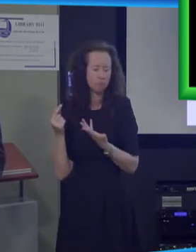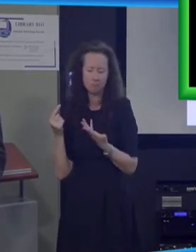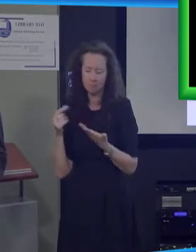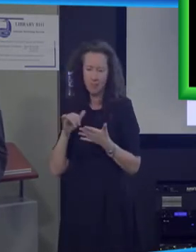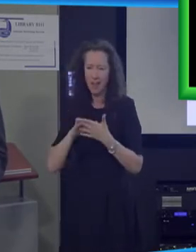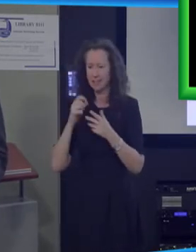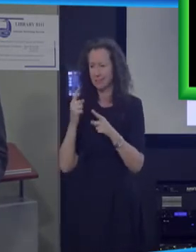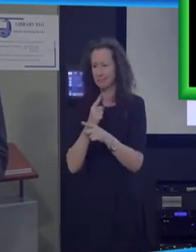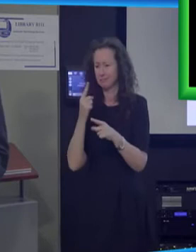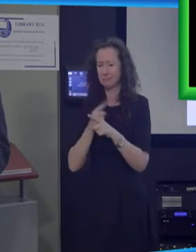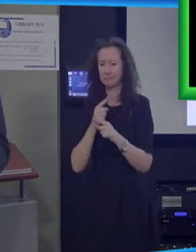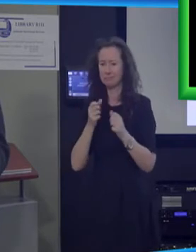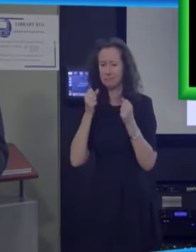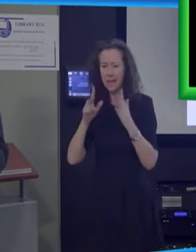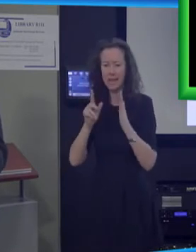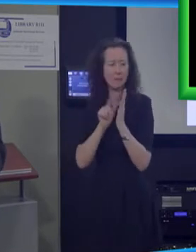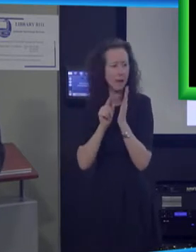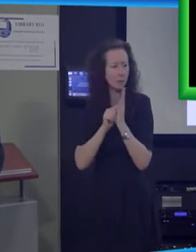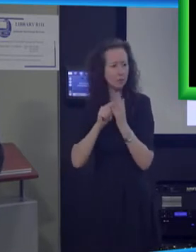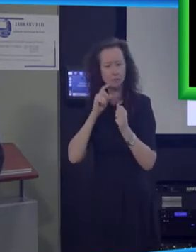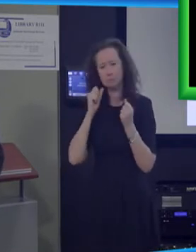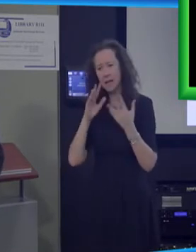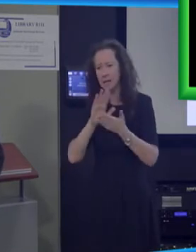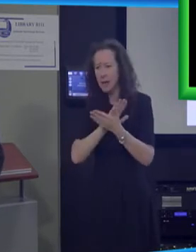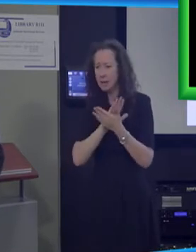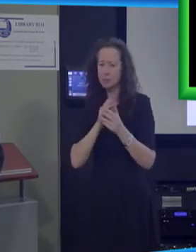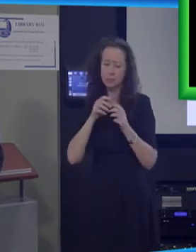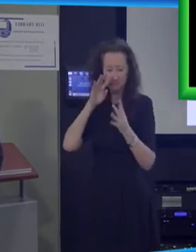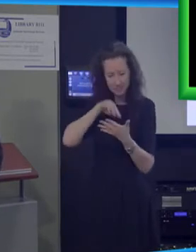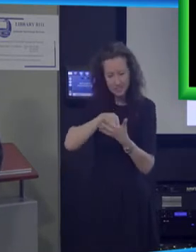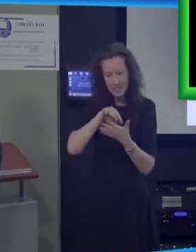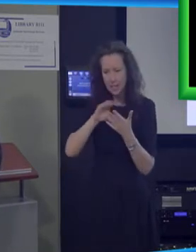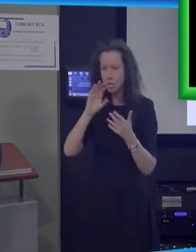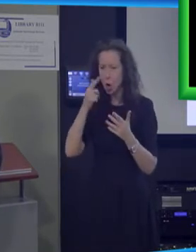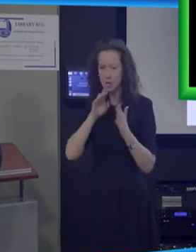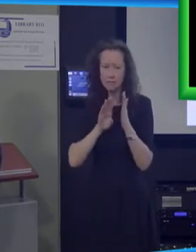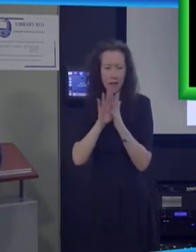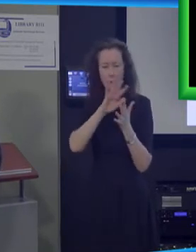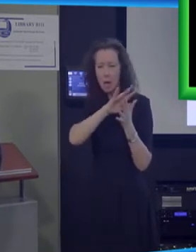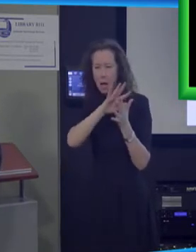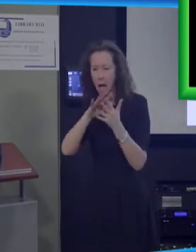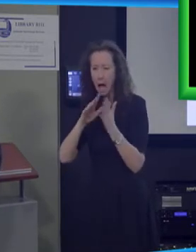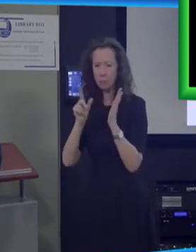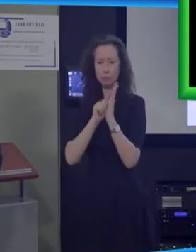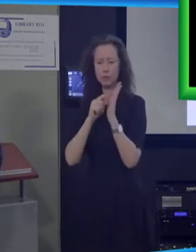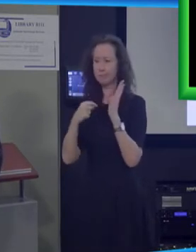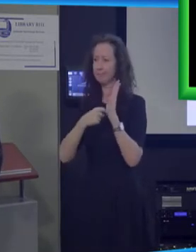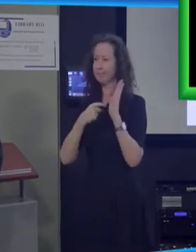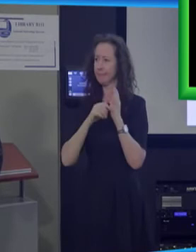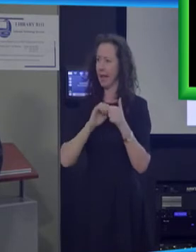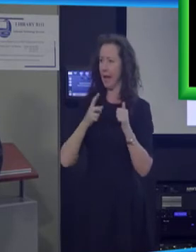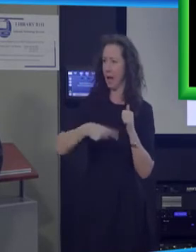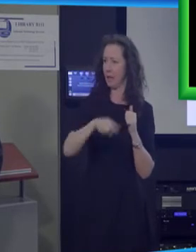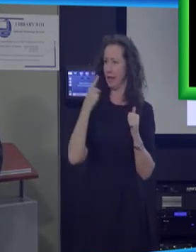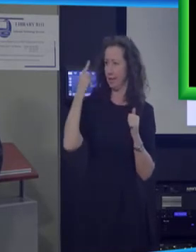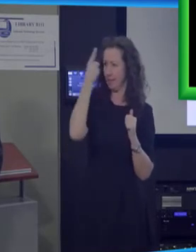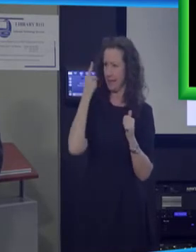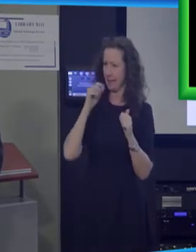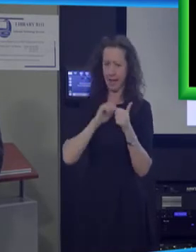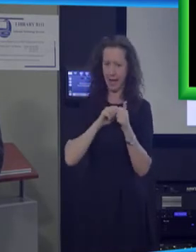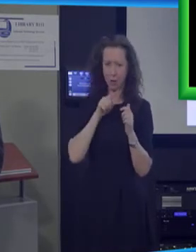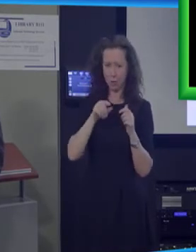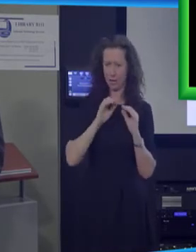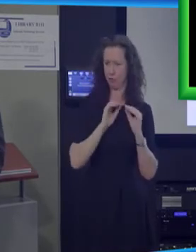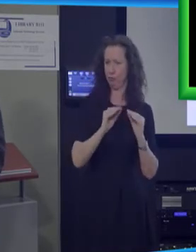proportion of the kind of papers that get published if you're interested in cognitive development. It just shows you something about the way kids think and the way certain things can